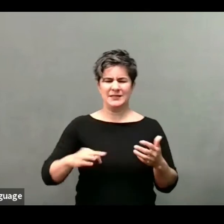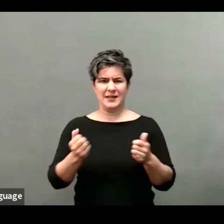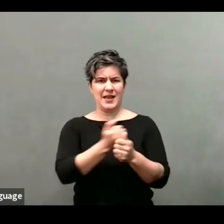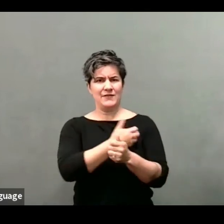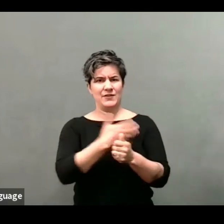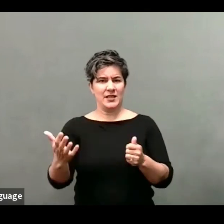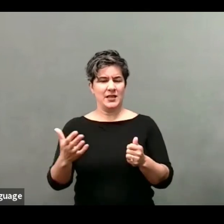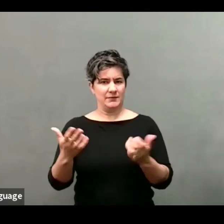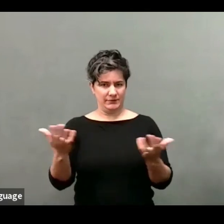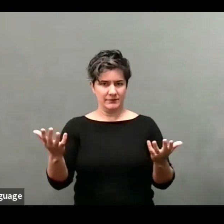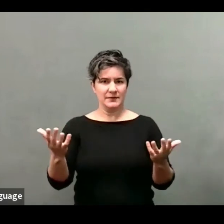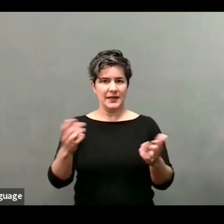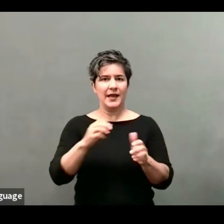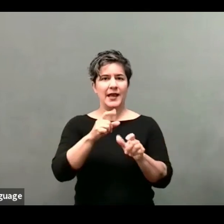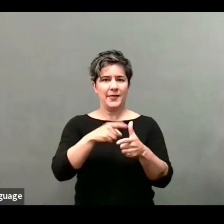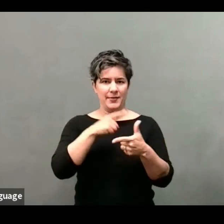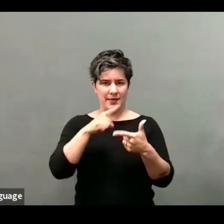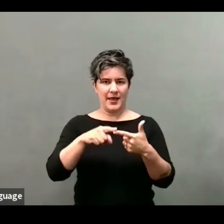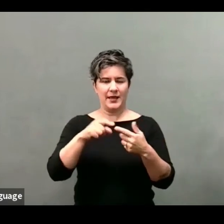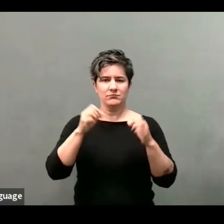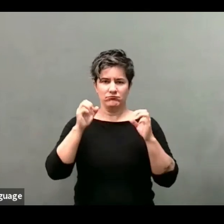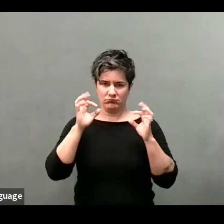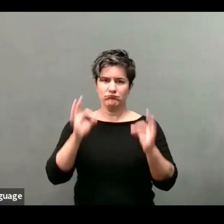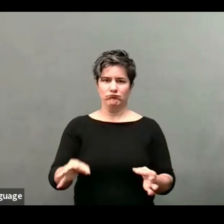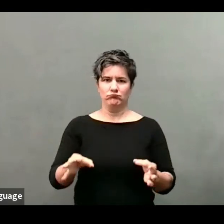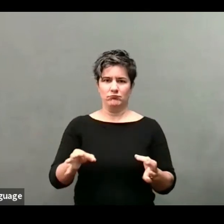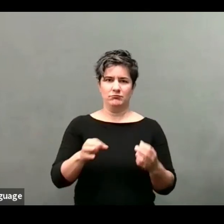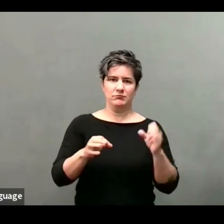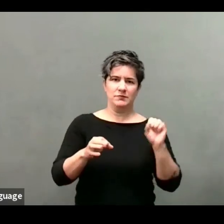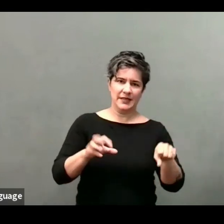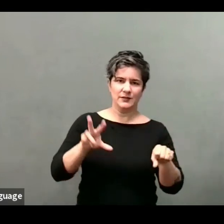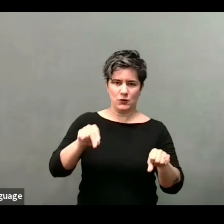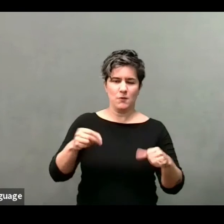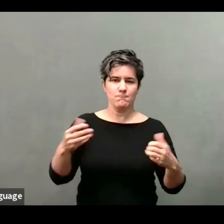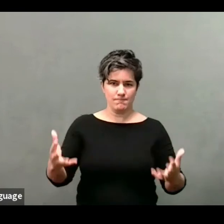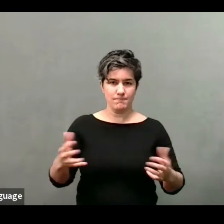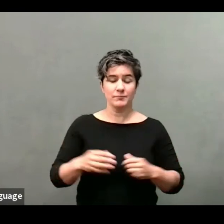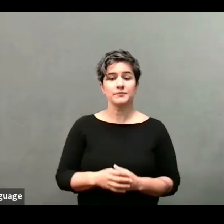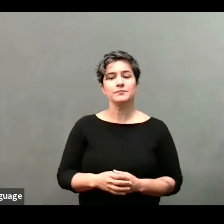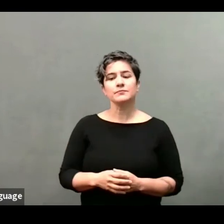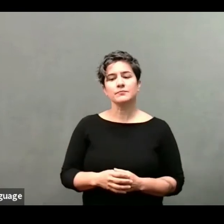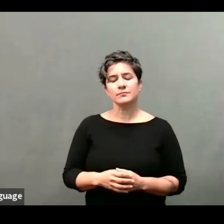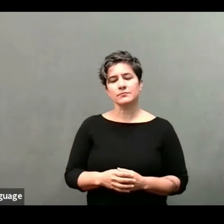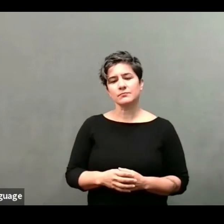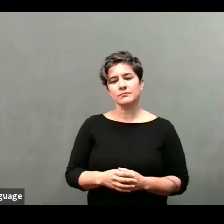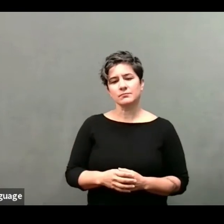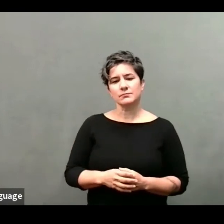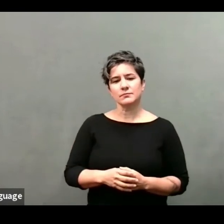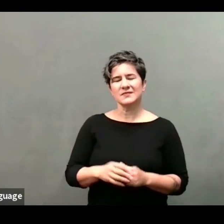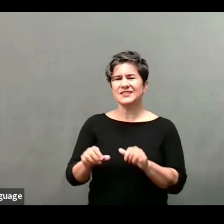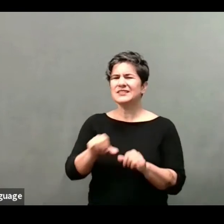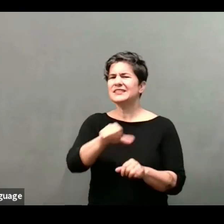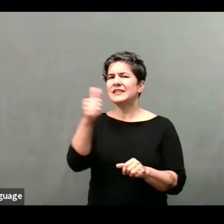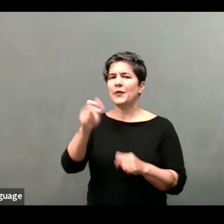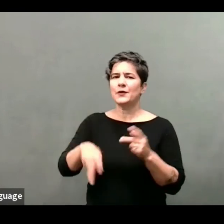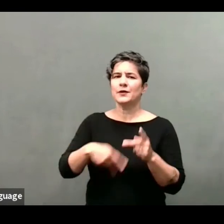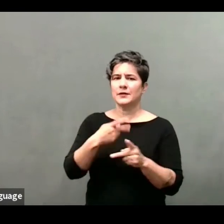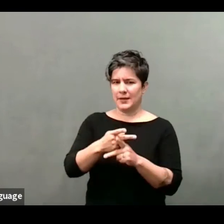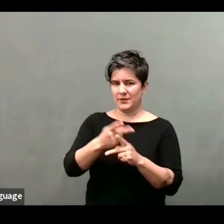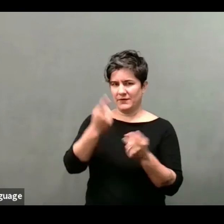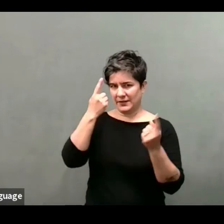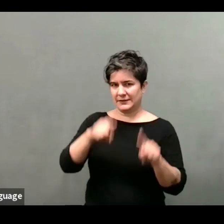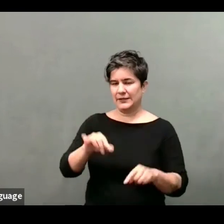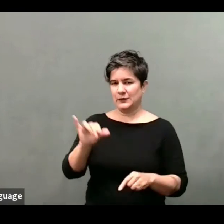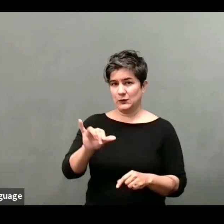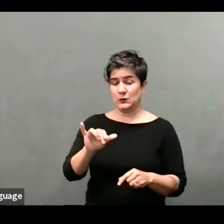another term that you might hear in the hospital that I just want you to have a passing awareness of, which is implied consent.